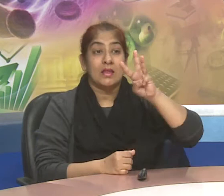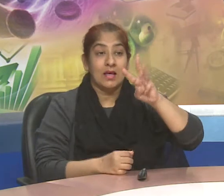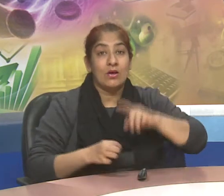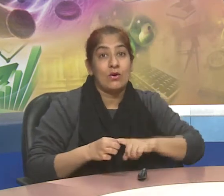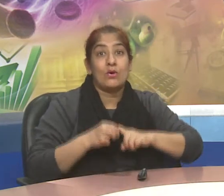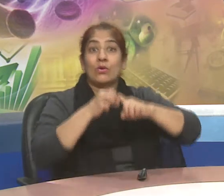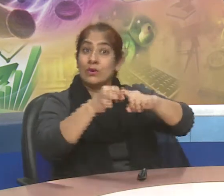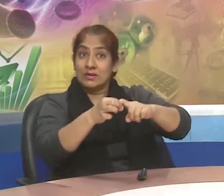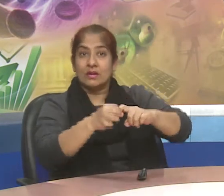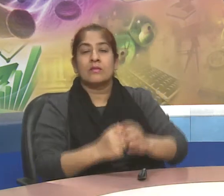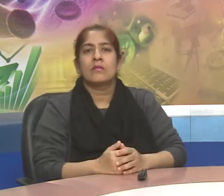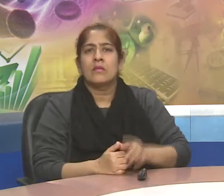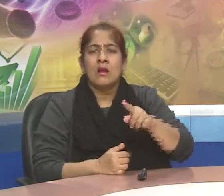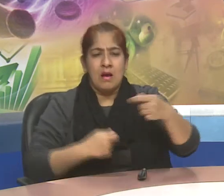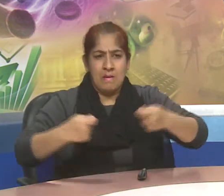The third question is,